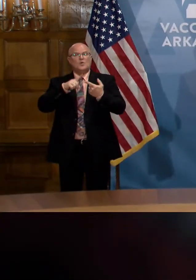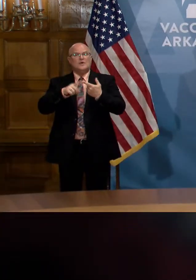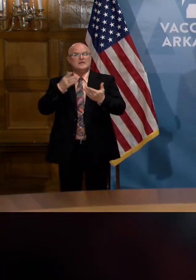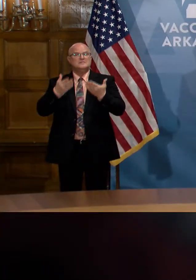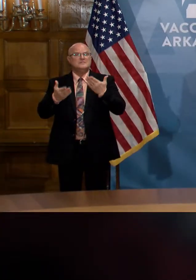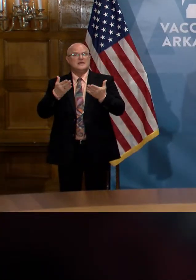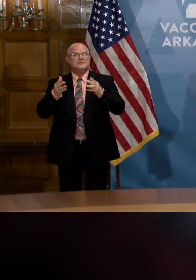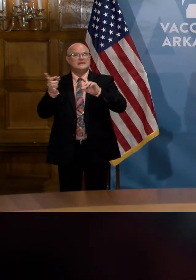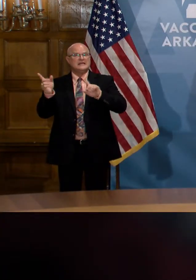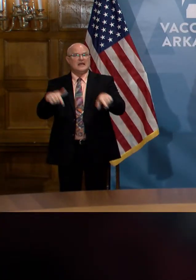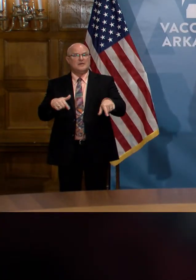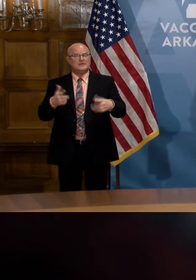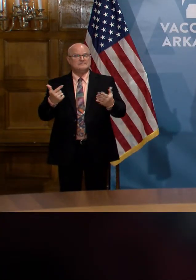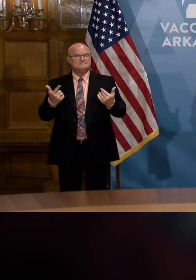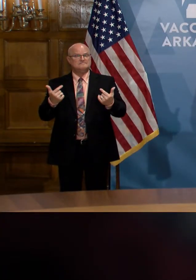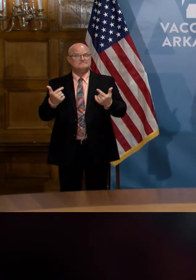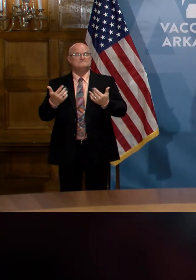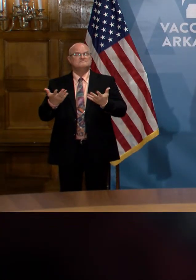might be forthcoming?